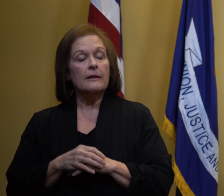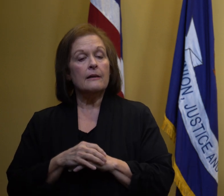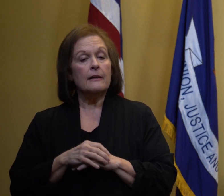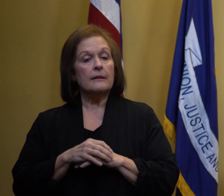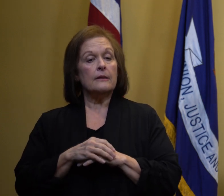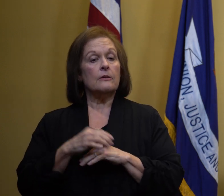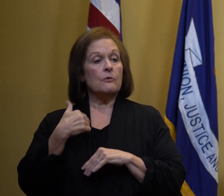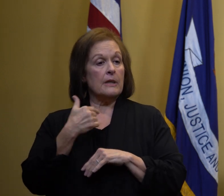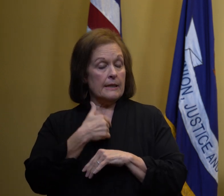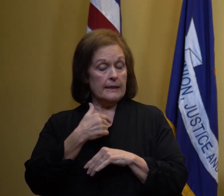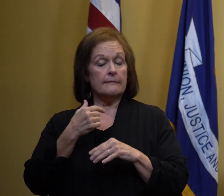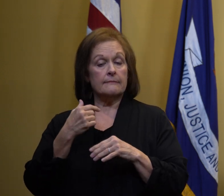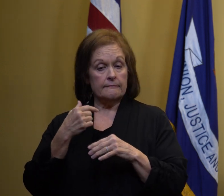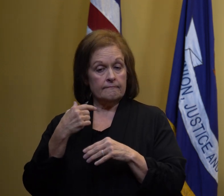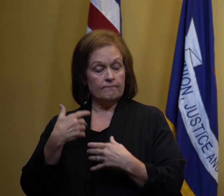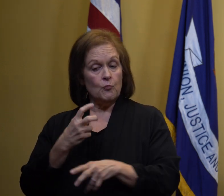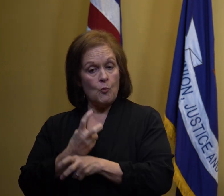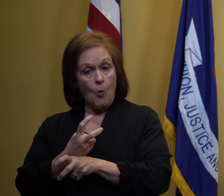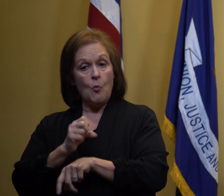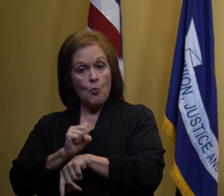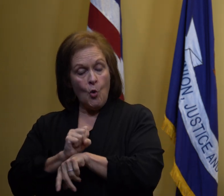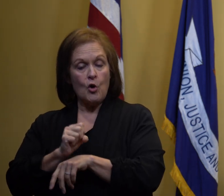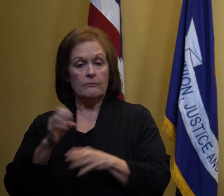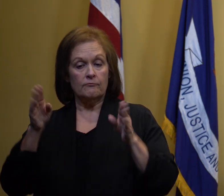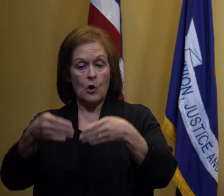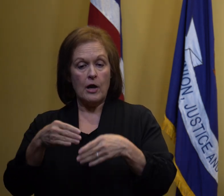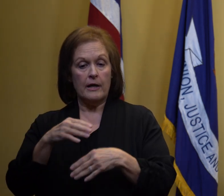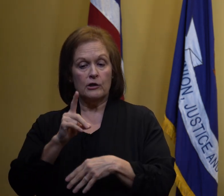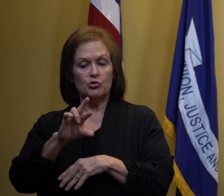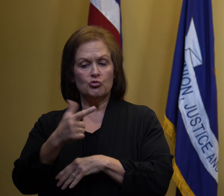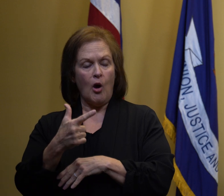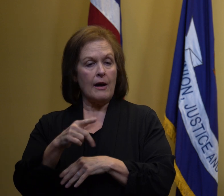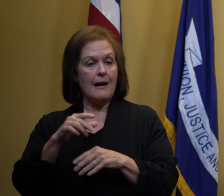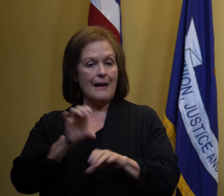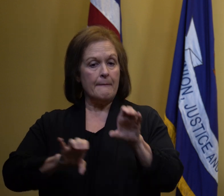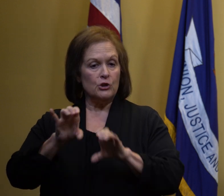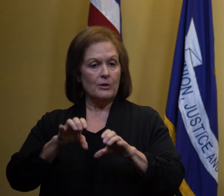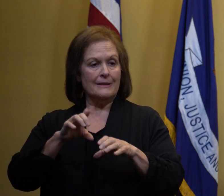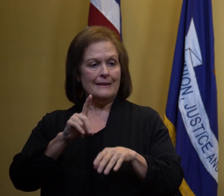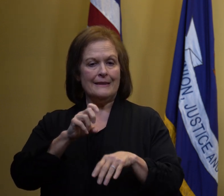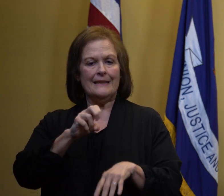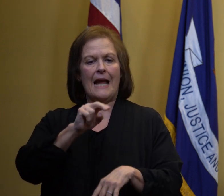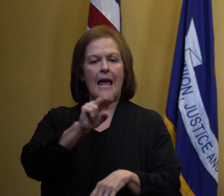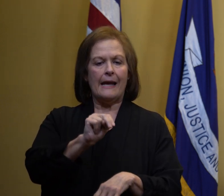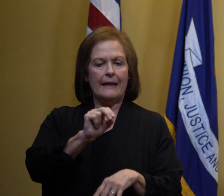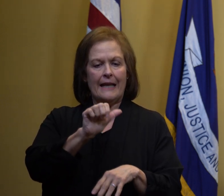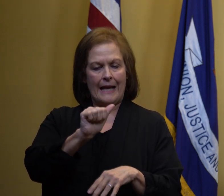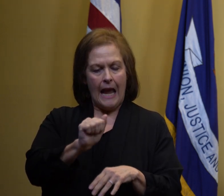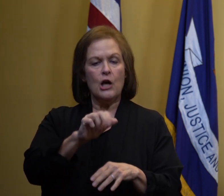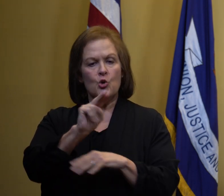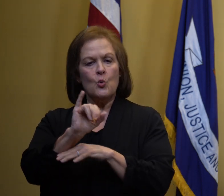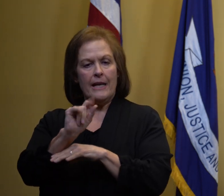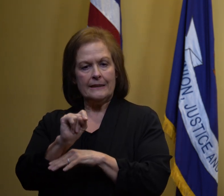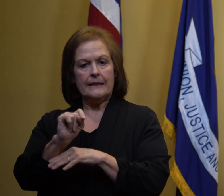hard, seeking accreditation in drug chemistry and DNA units for full